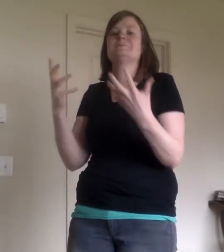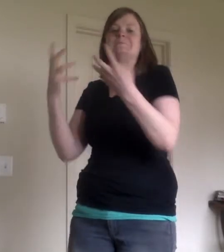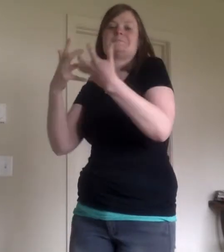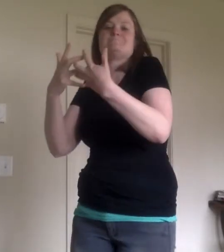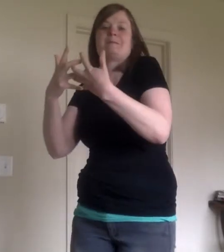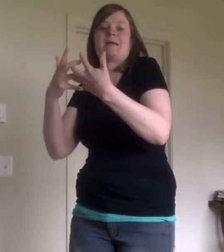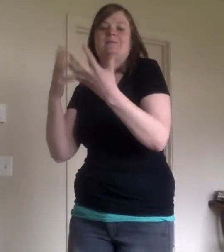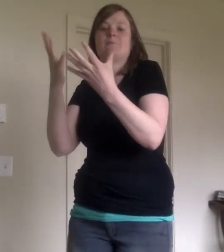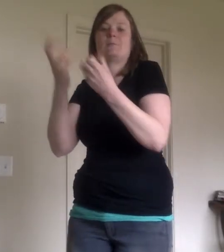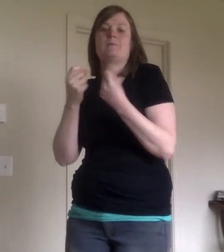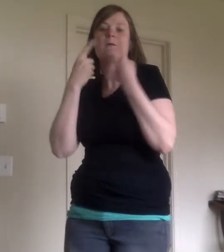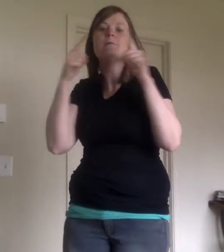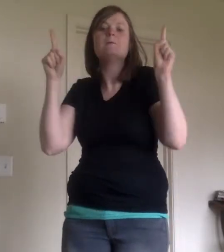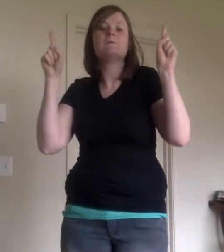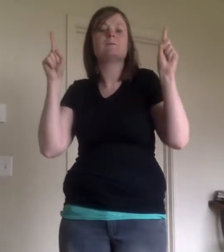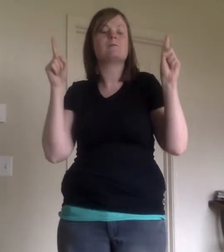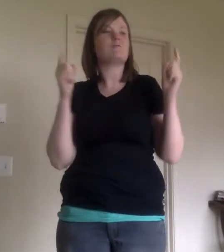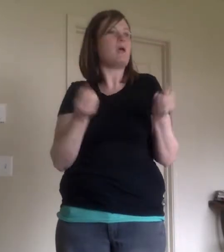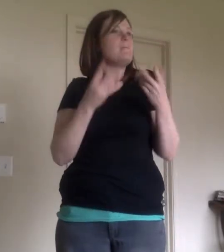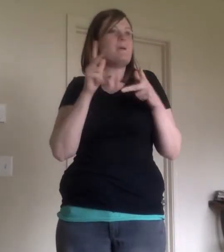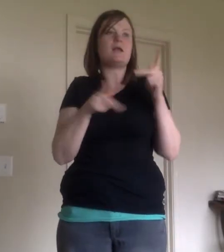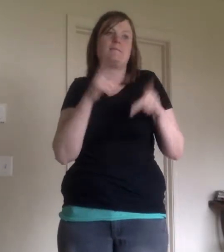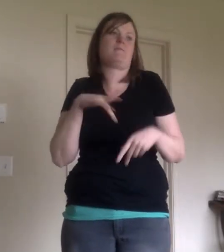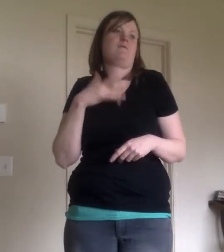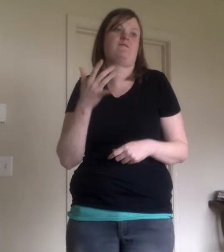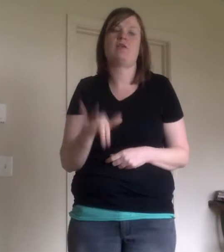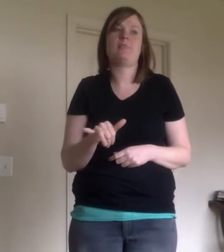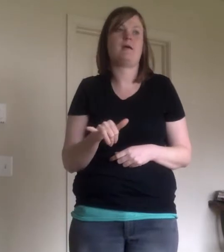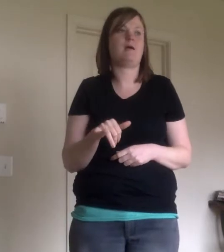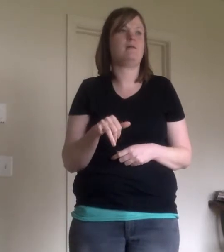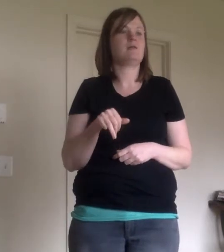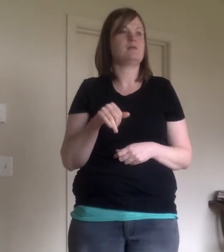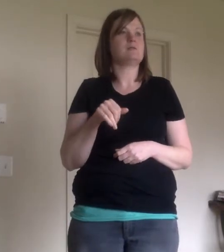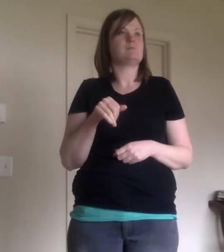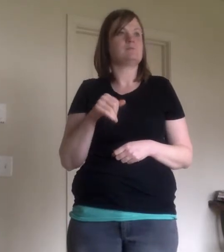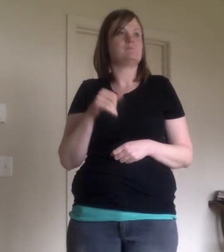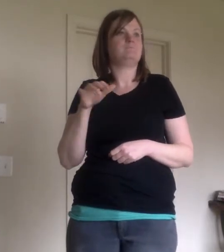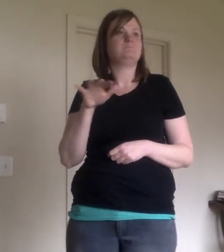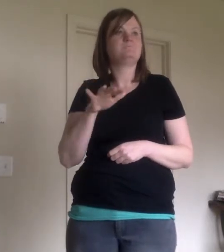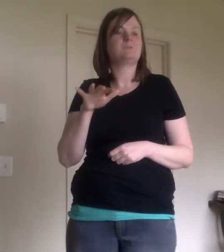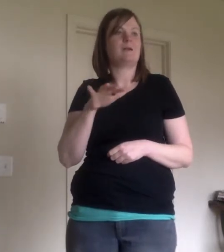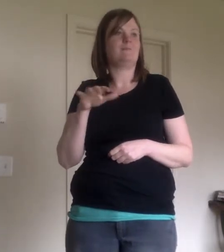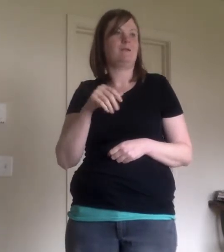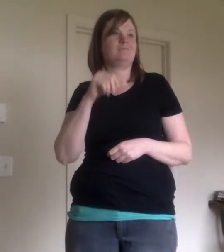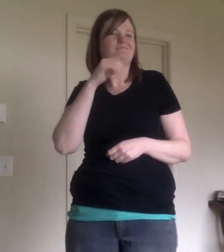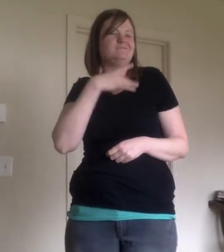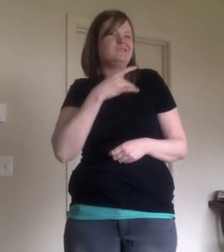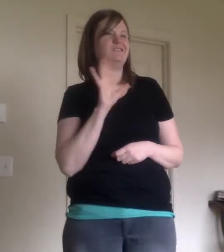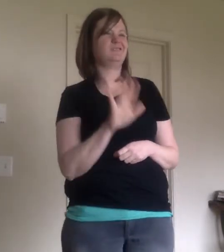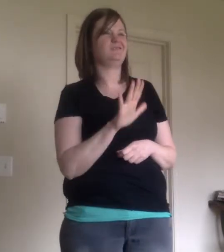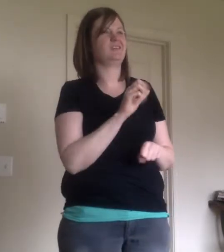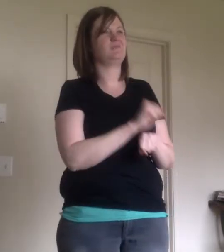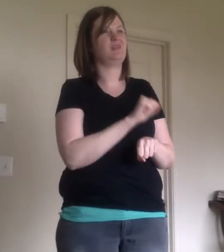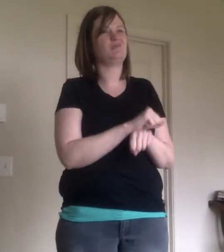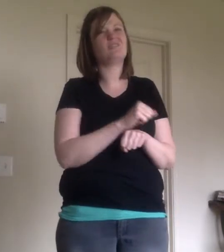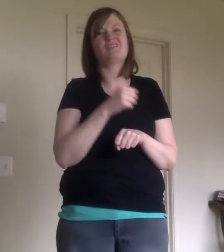And he says that many people feel that. They go through that phase of not liking their work, and they just quit, and they give up because they don't feel like they can do